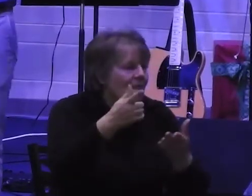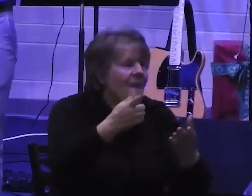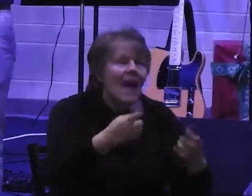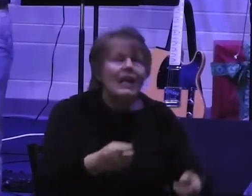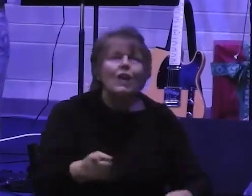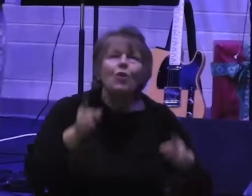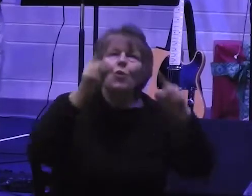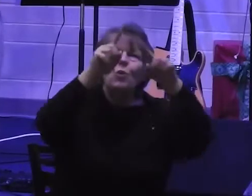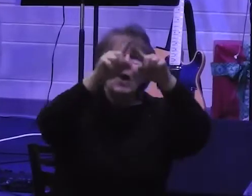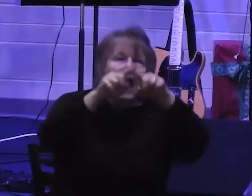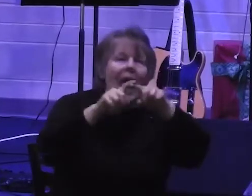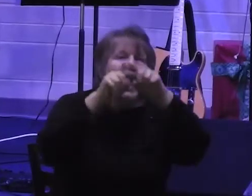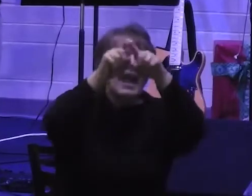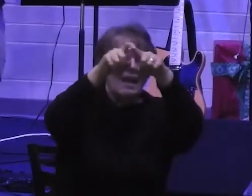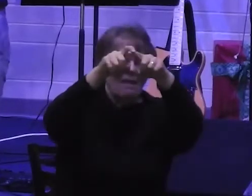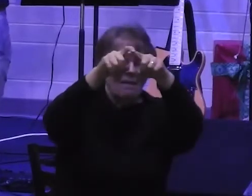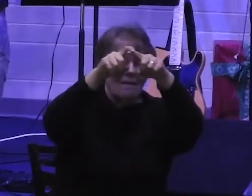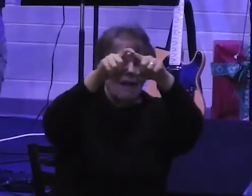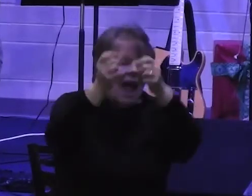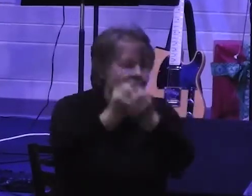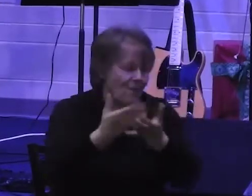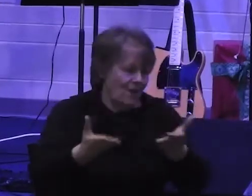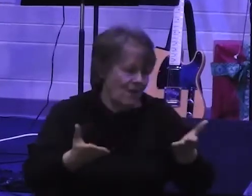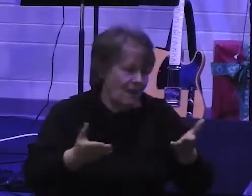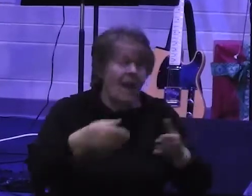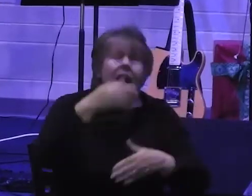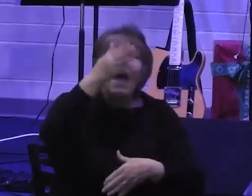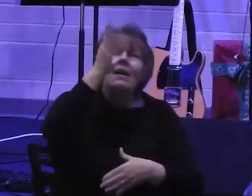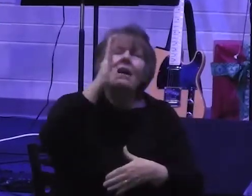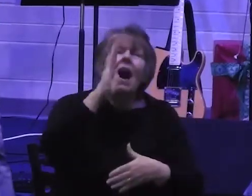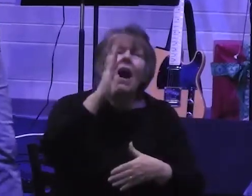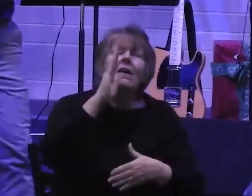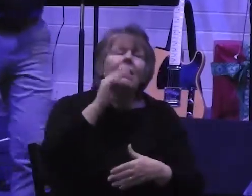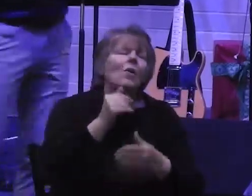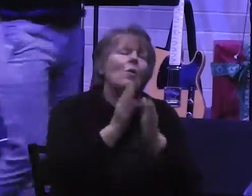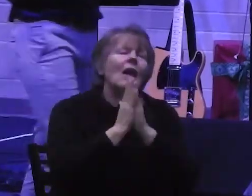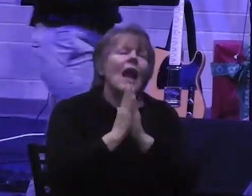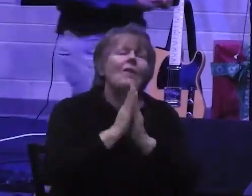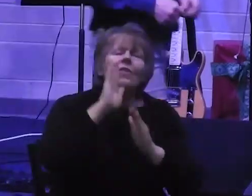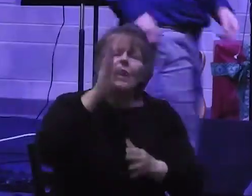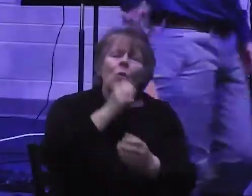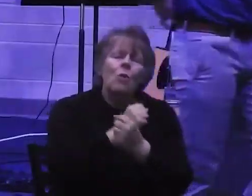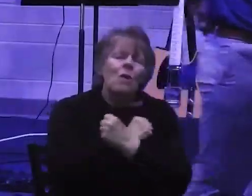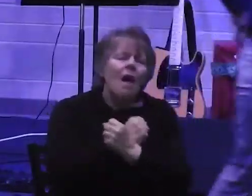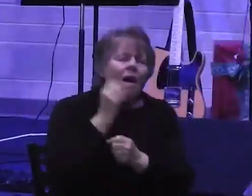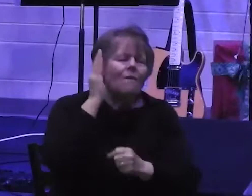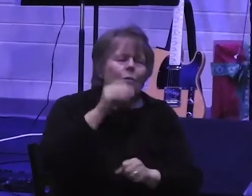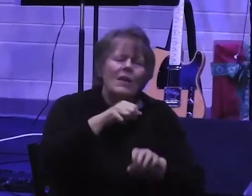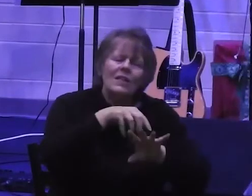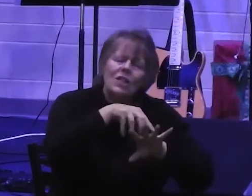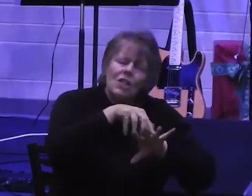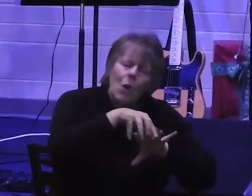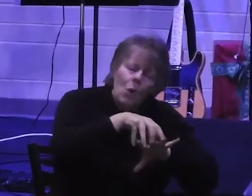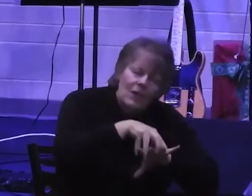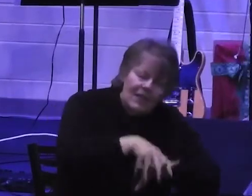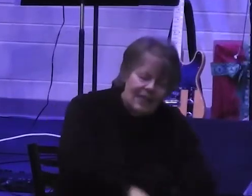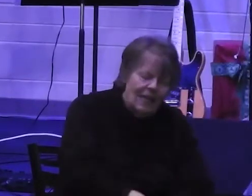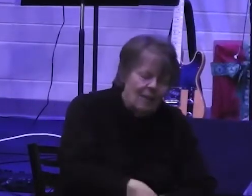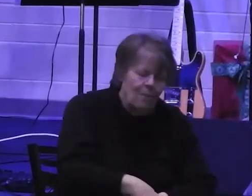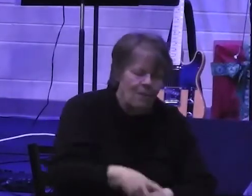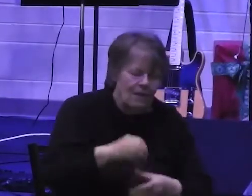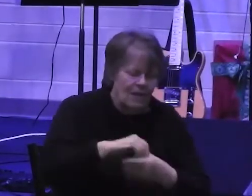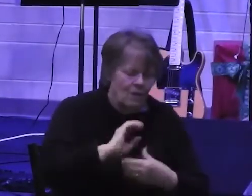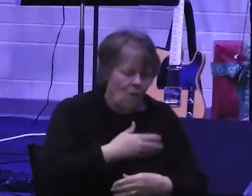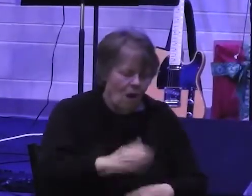your life. And Lord, we ask in this space that indeed your love would soak deep into our lives today. Amen.